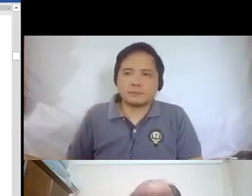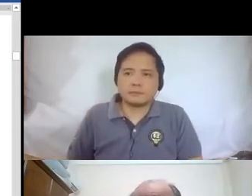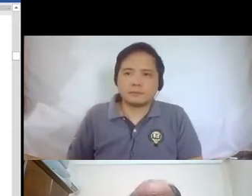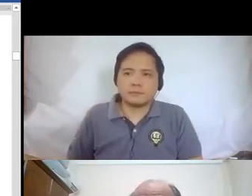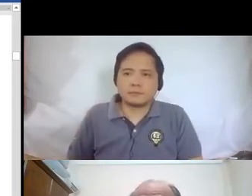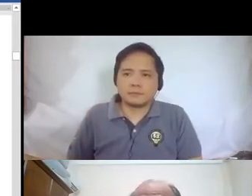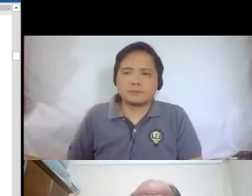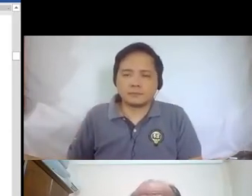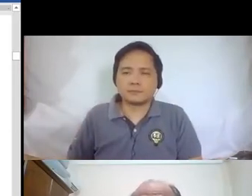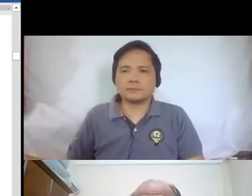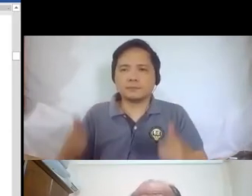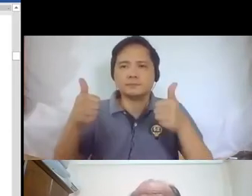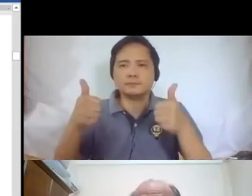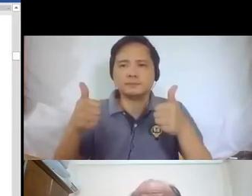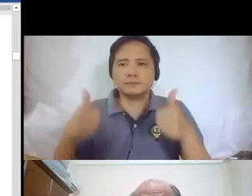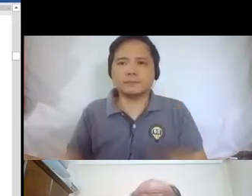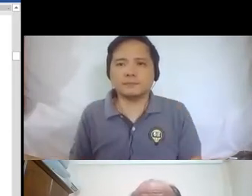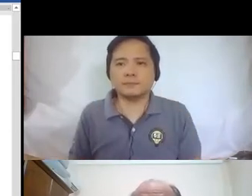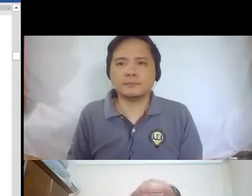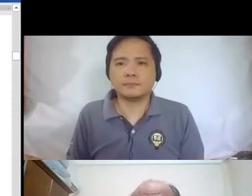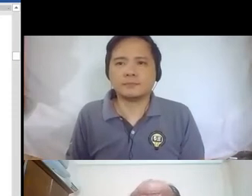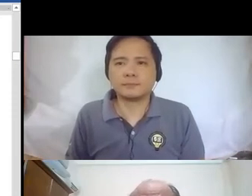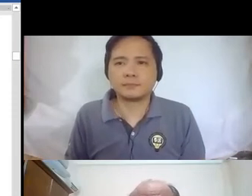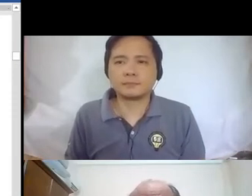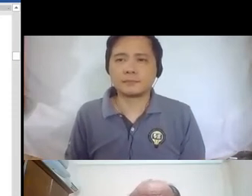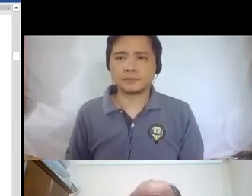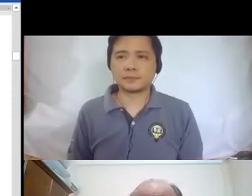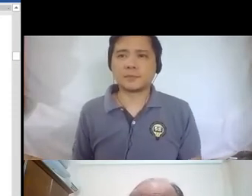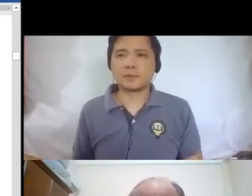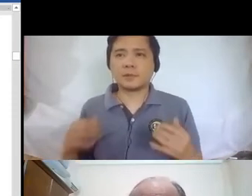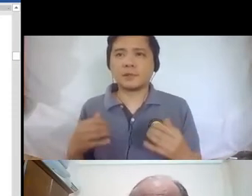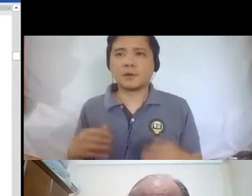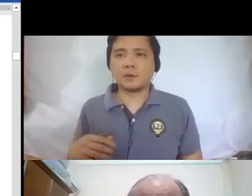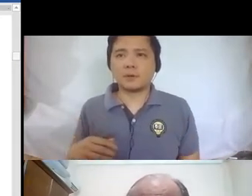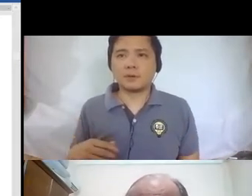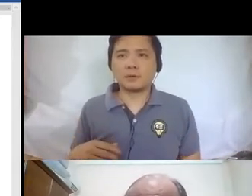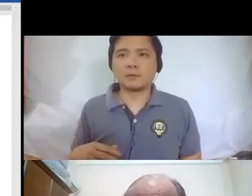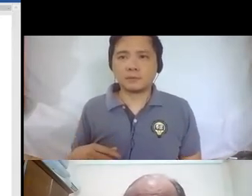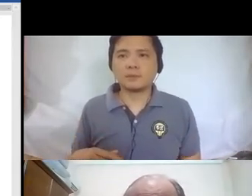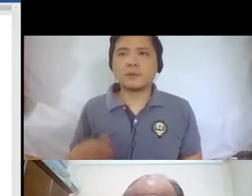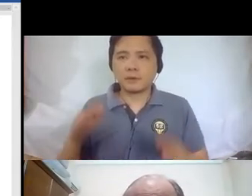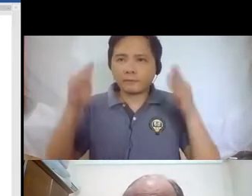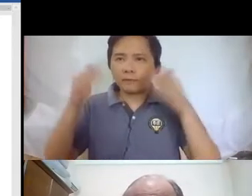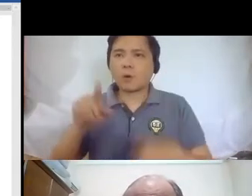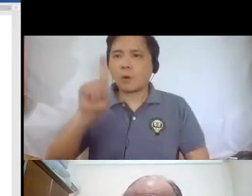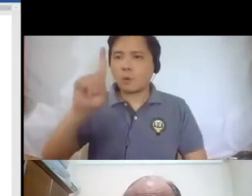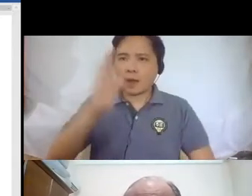Okay. So we've done the first step. Let me go back to